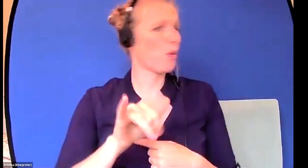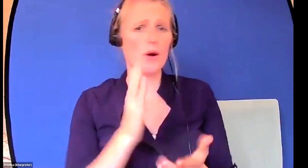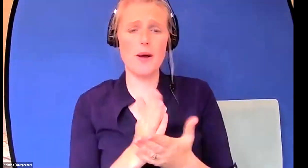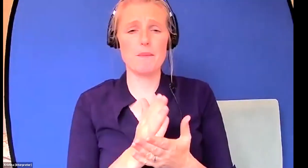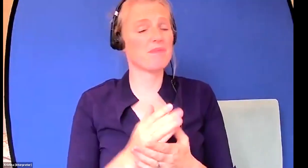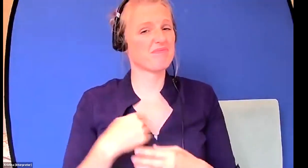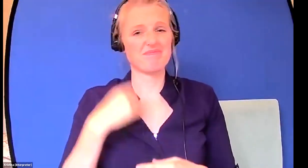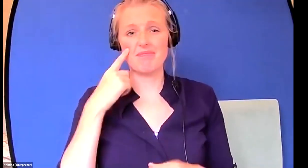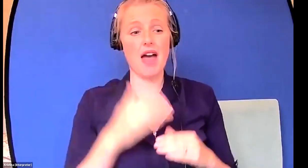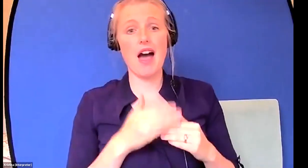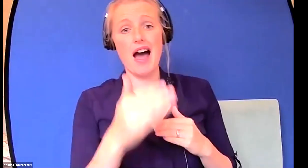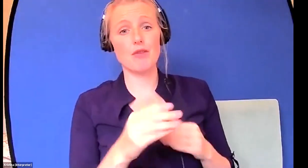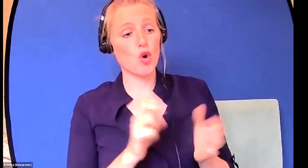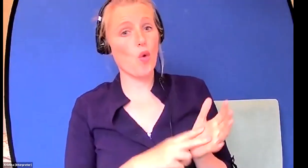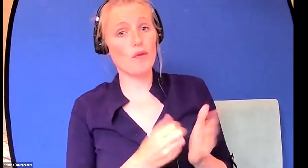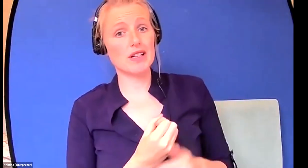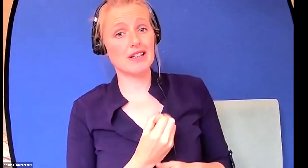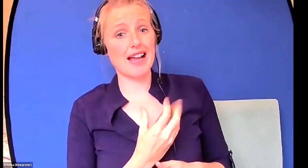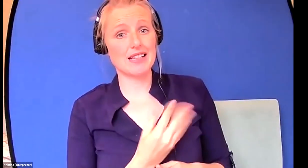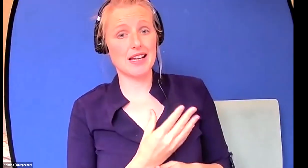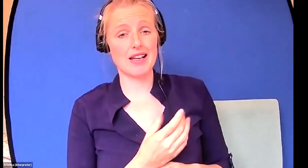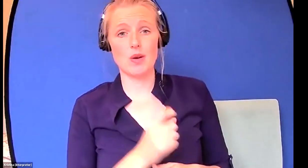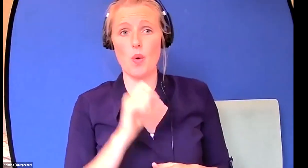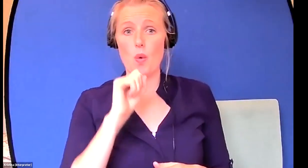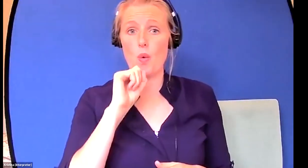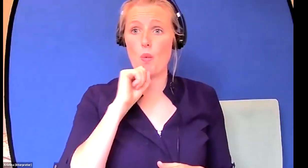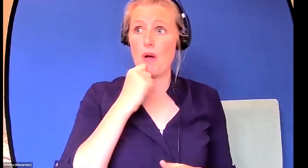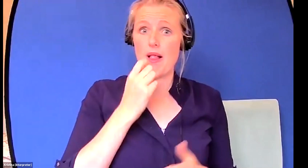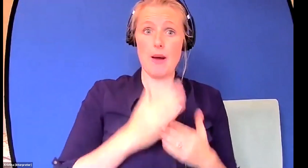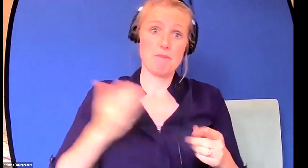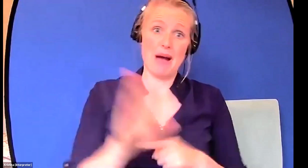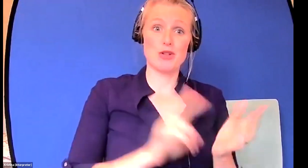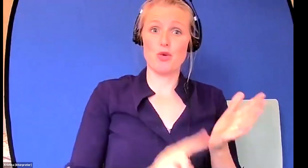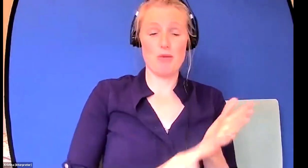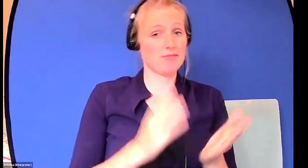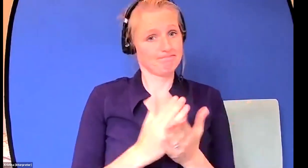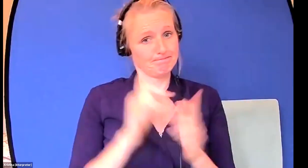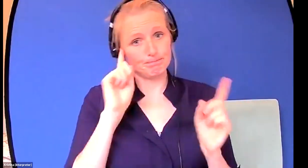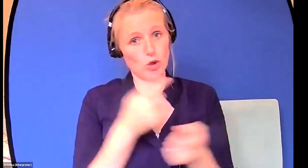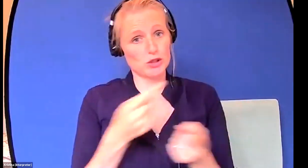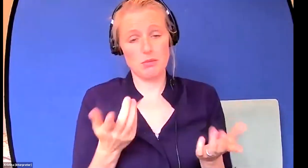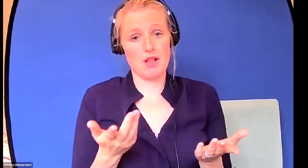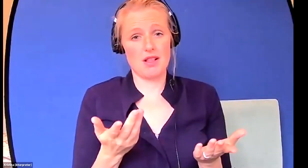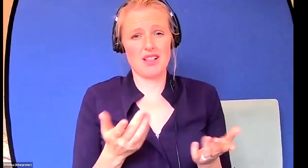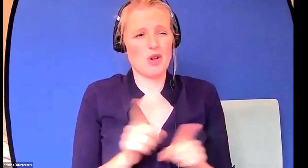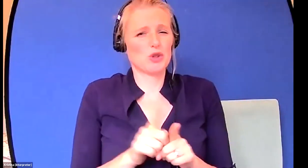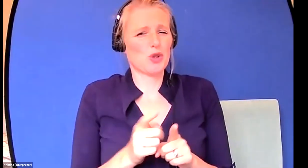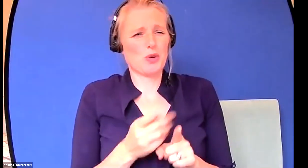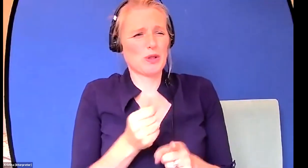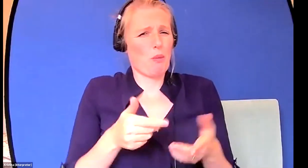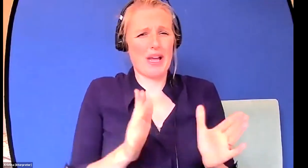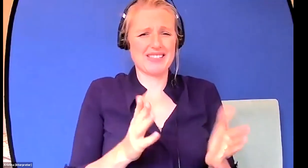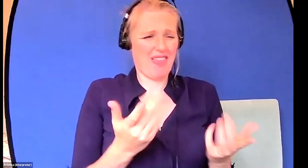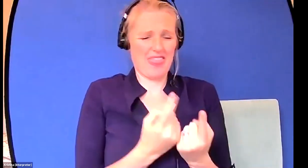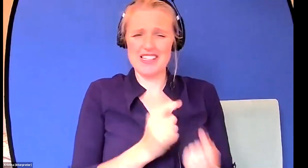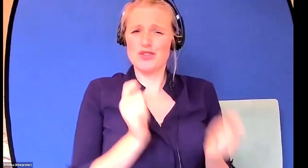post-COVID, I would argue that this is not only likely impossible in many ways, but it's also undesirable in others. So